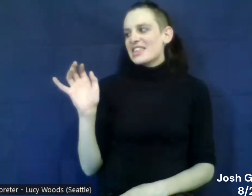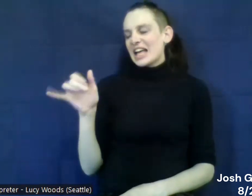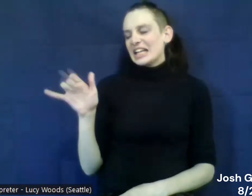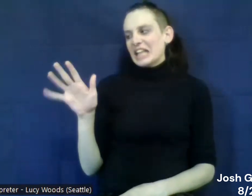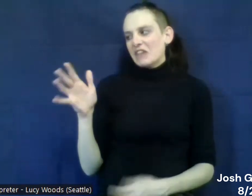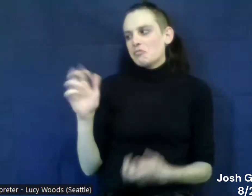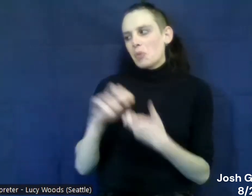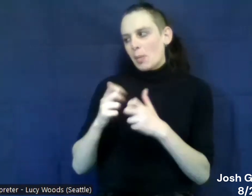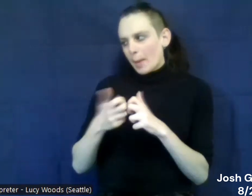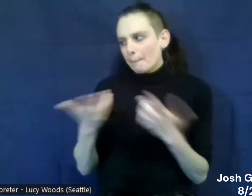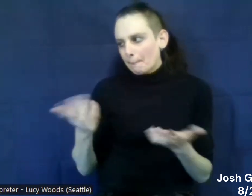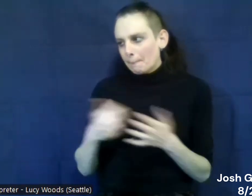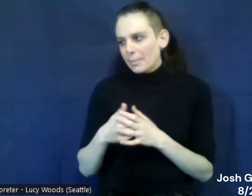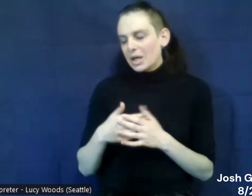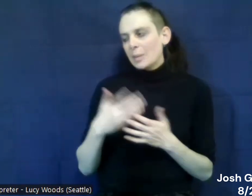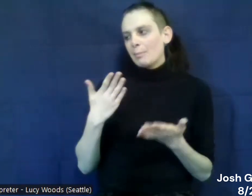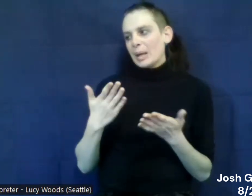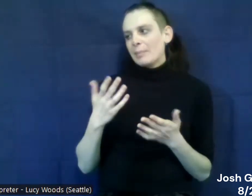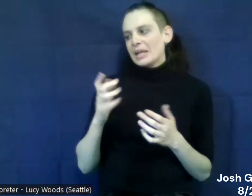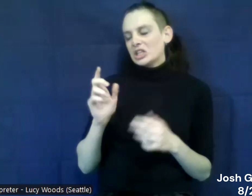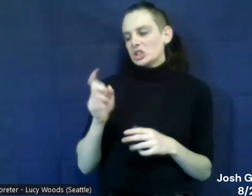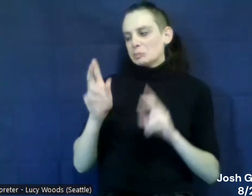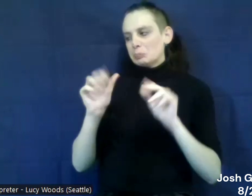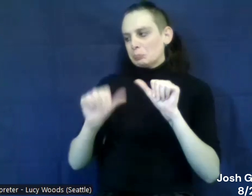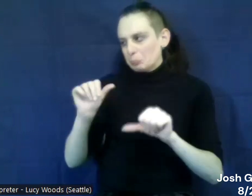Yeah. Maybe you should be assessed.